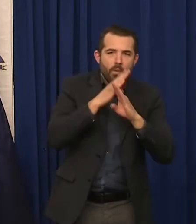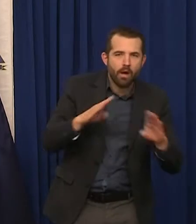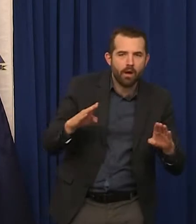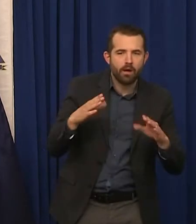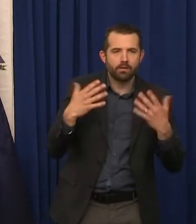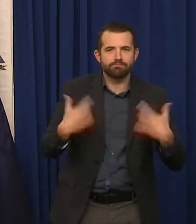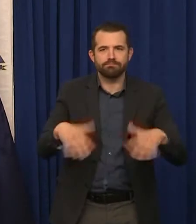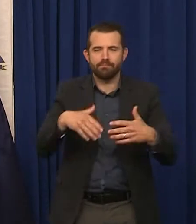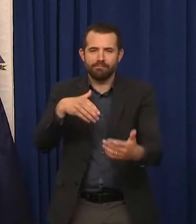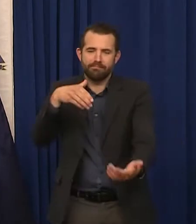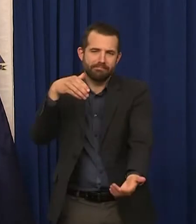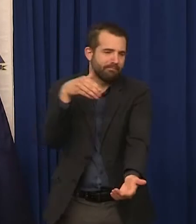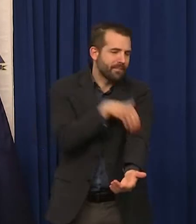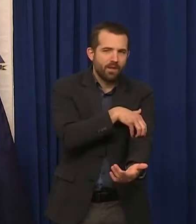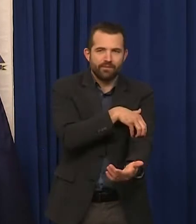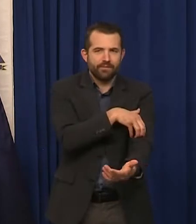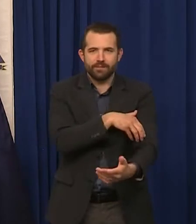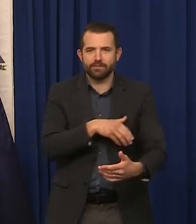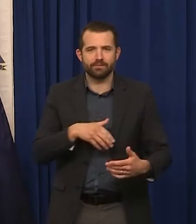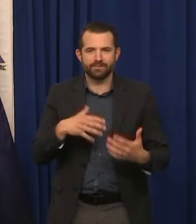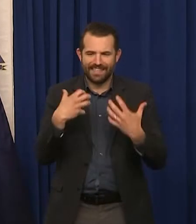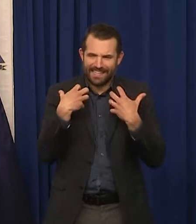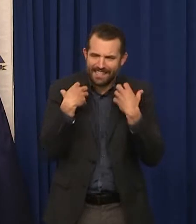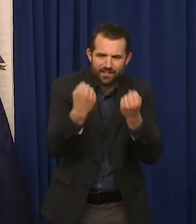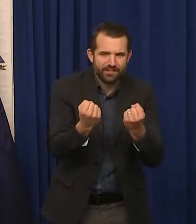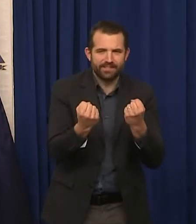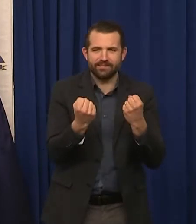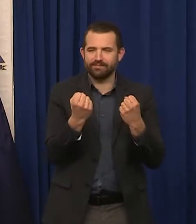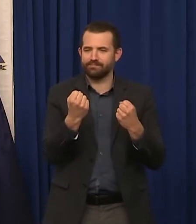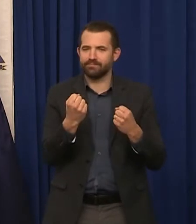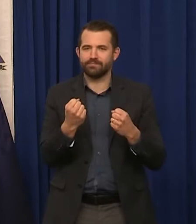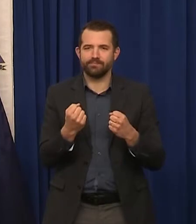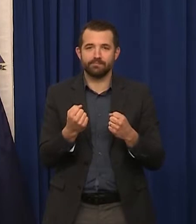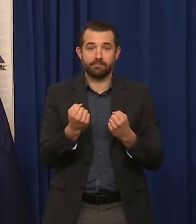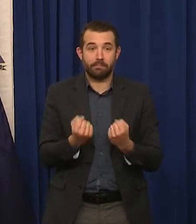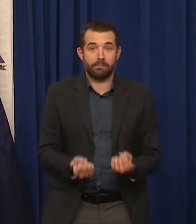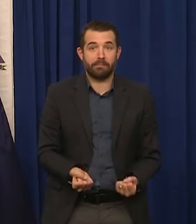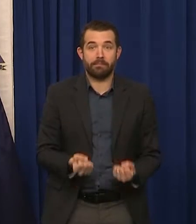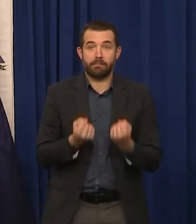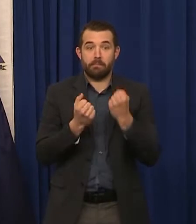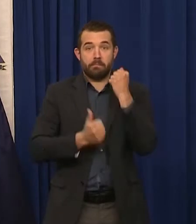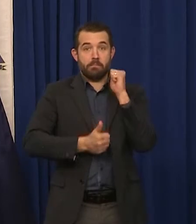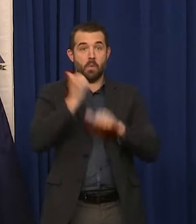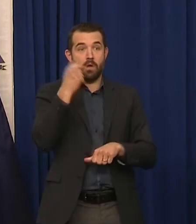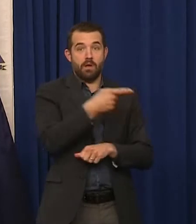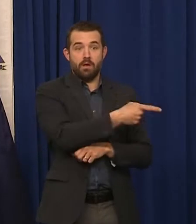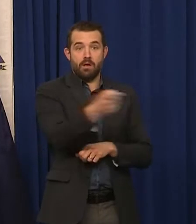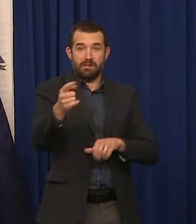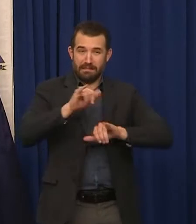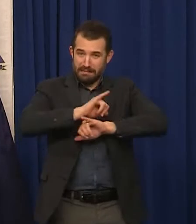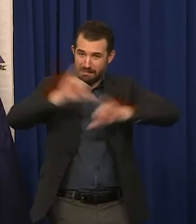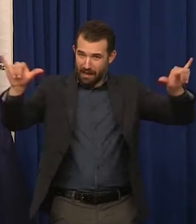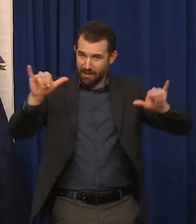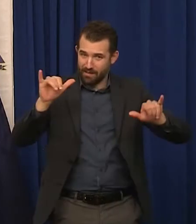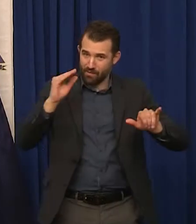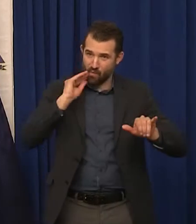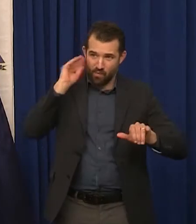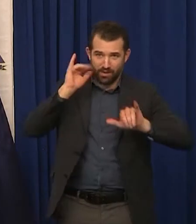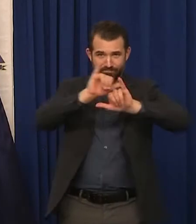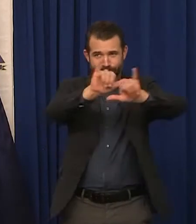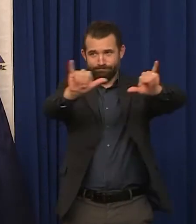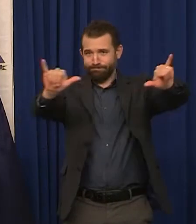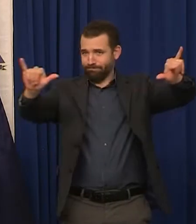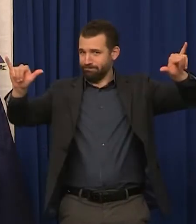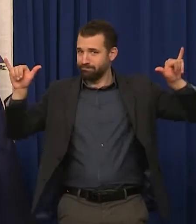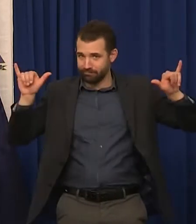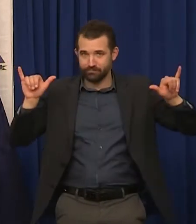every single day at a time when many of us are staying home, and how by doing so, by choosing to go